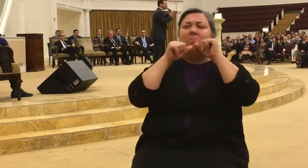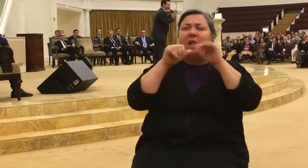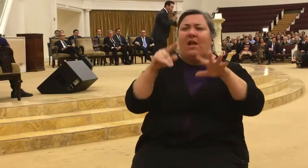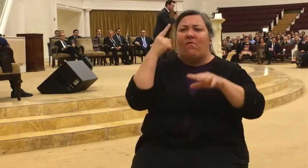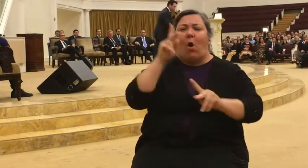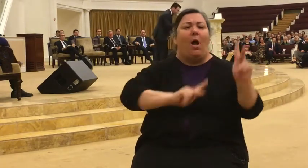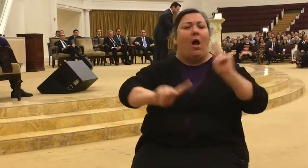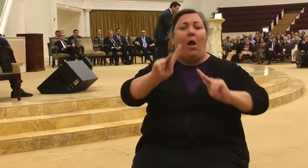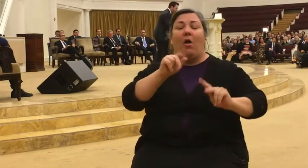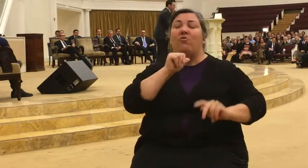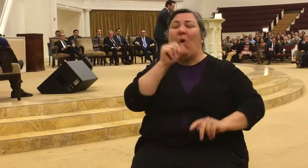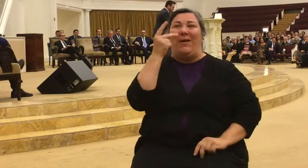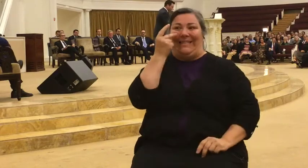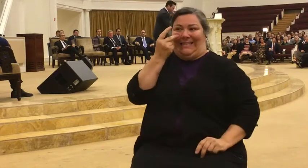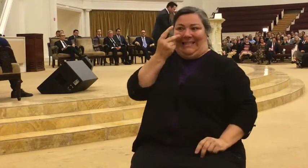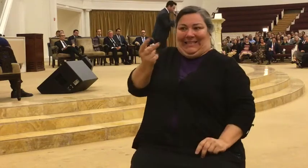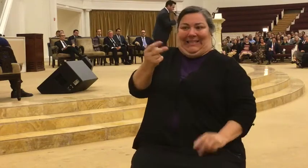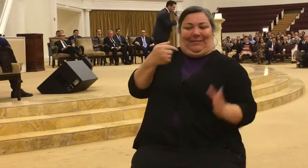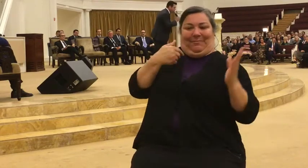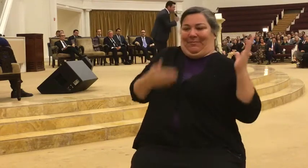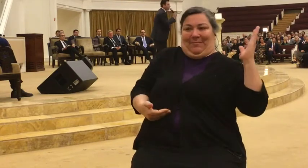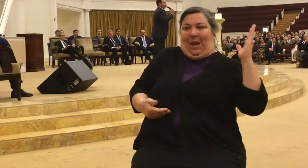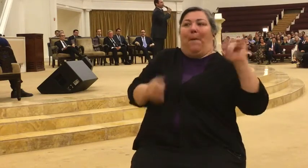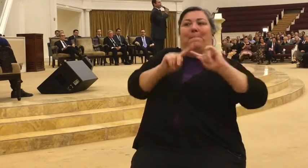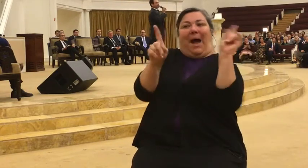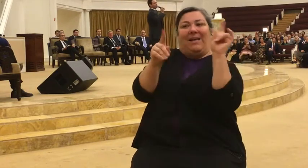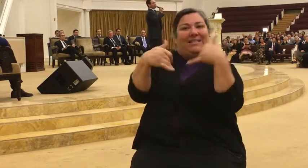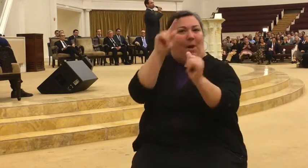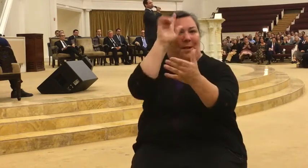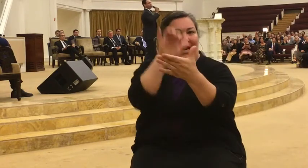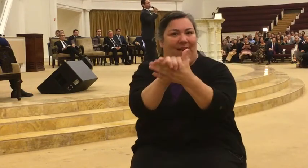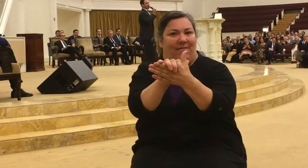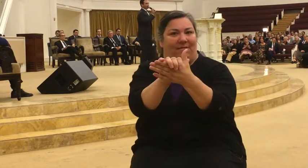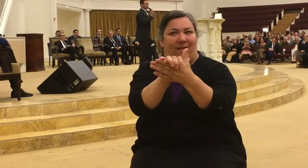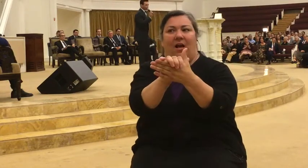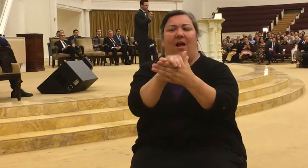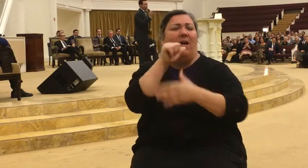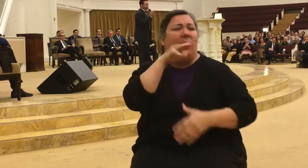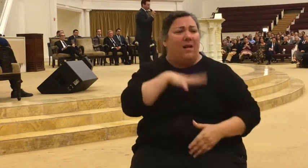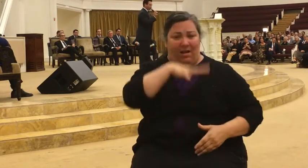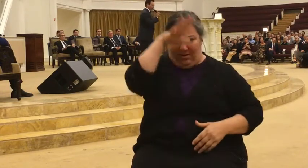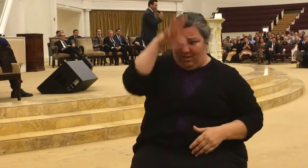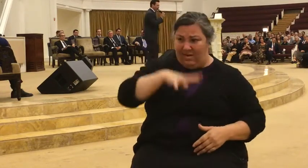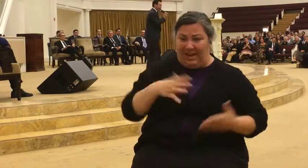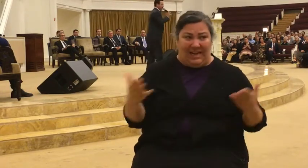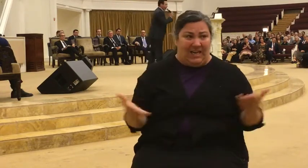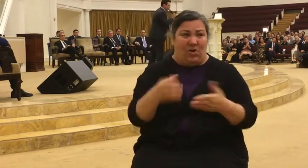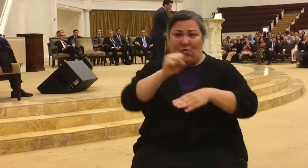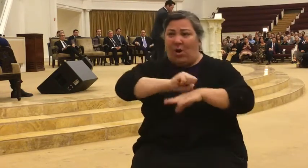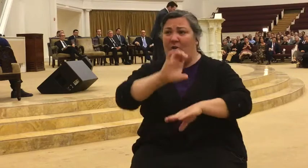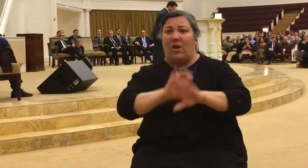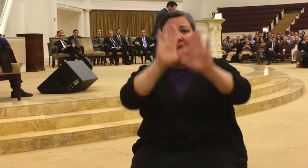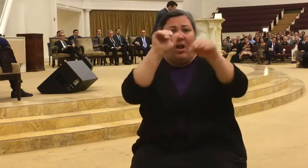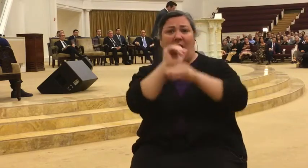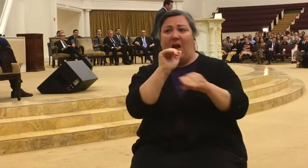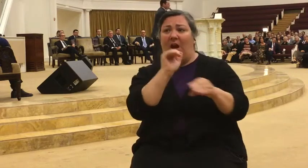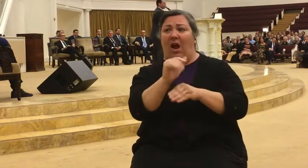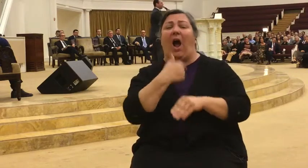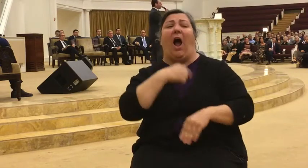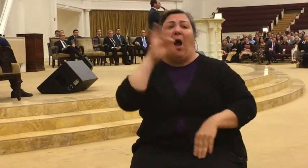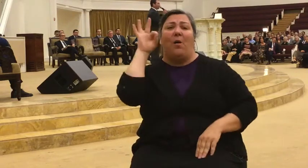those that don't see, but still believe. Ladies and gentlemen at the Rock Church, on a Sunday night, I want to preach to